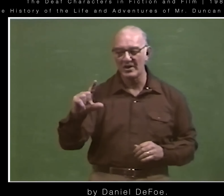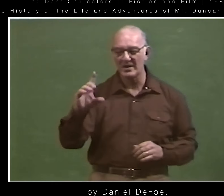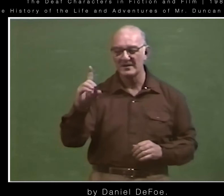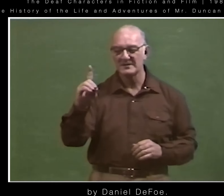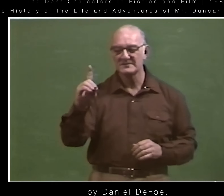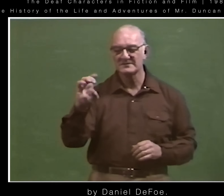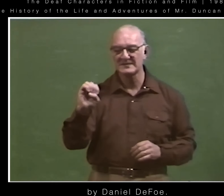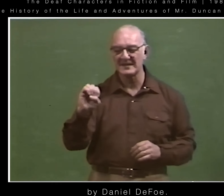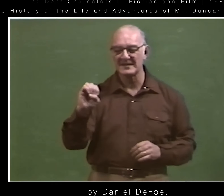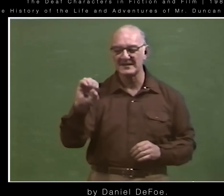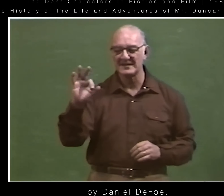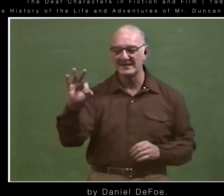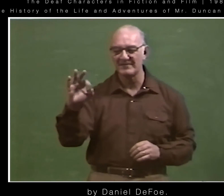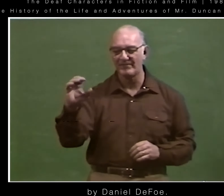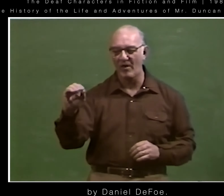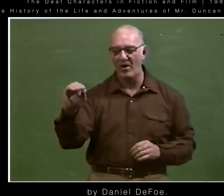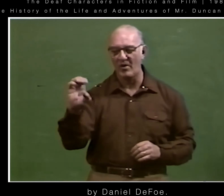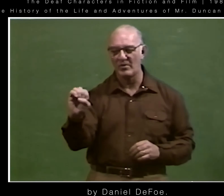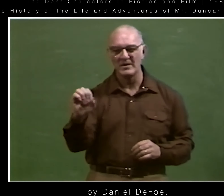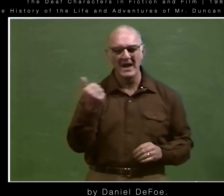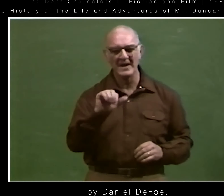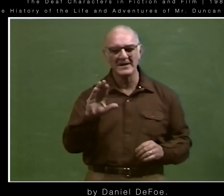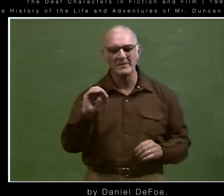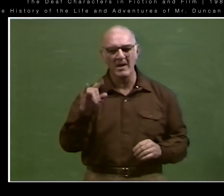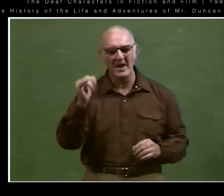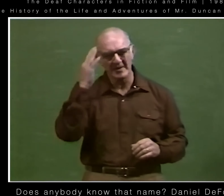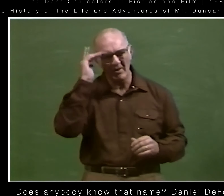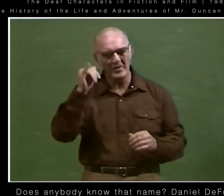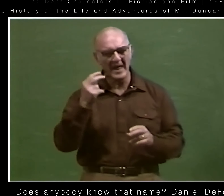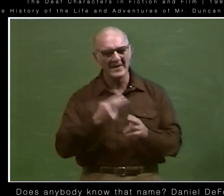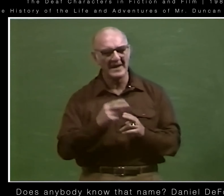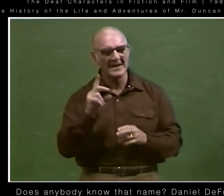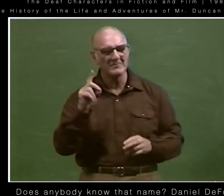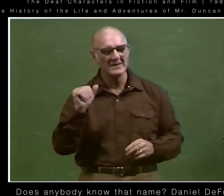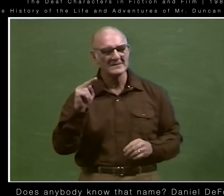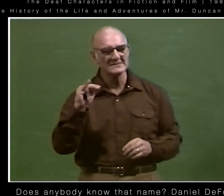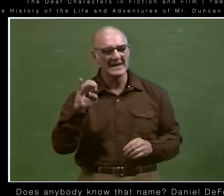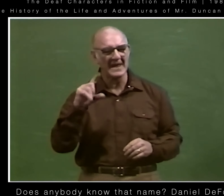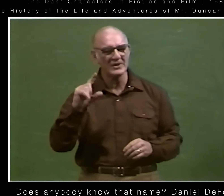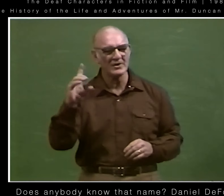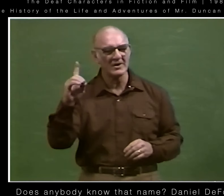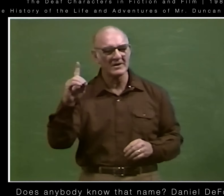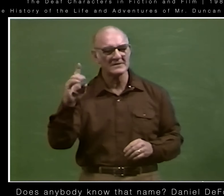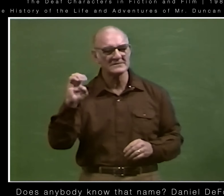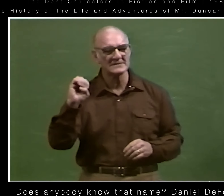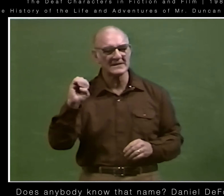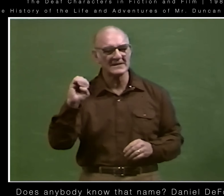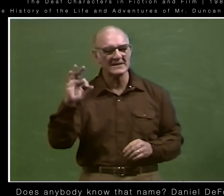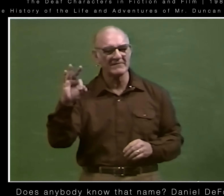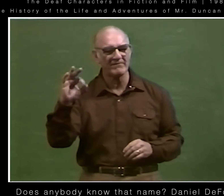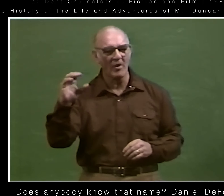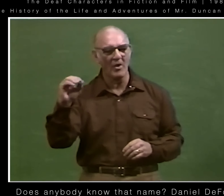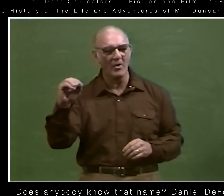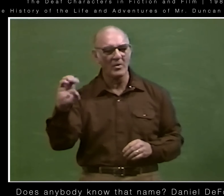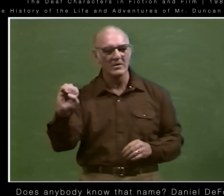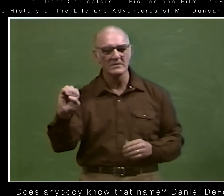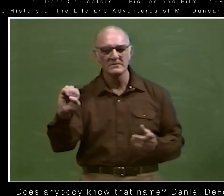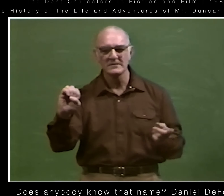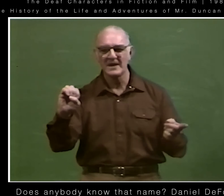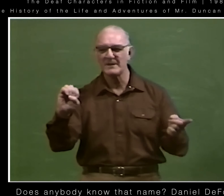Daniel Defoe. Anybody know that name, Daniel Defoe?